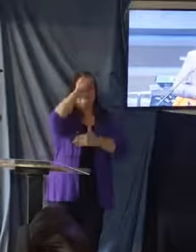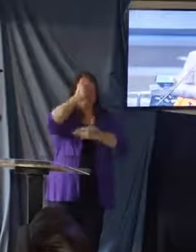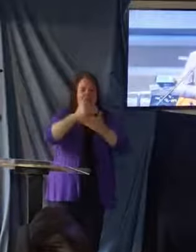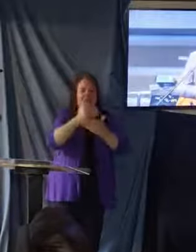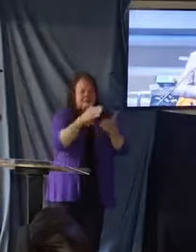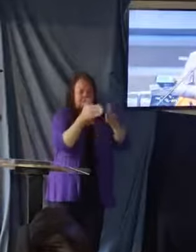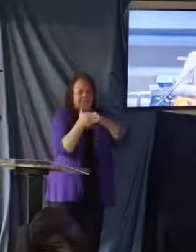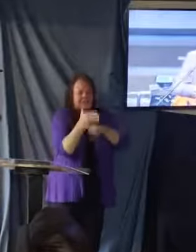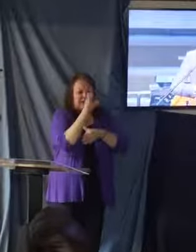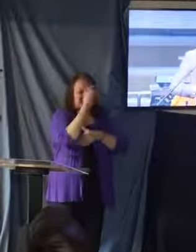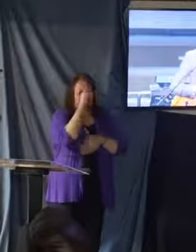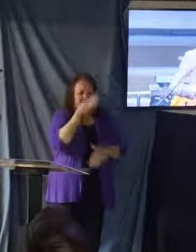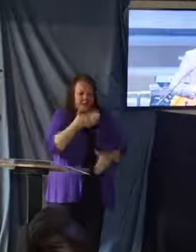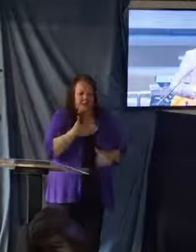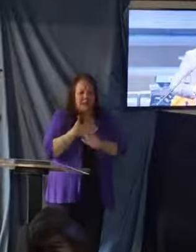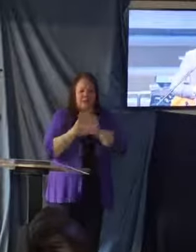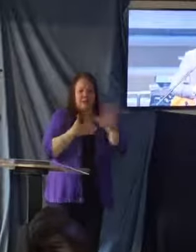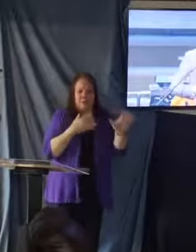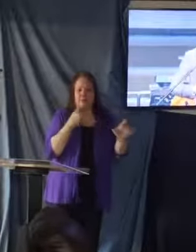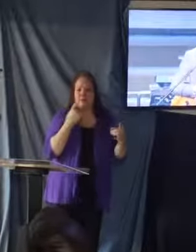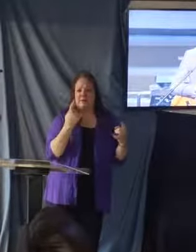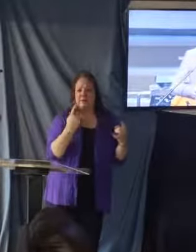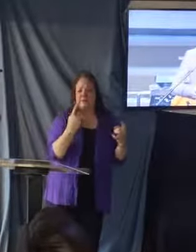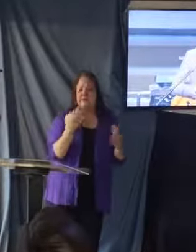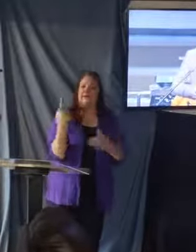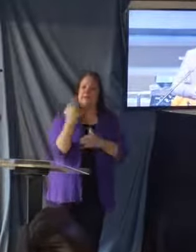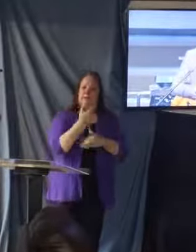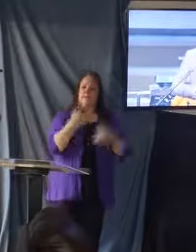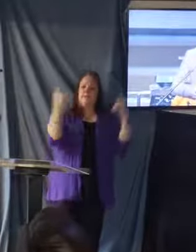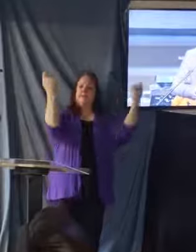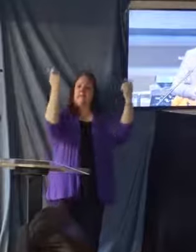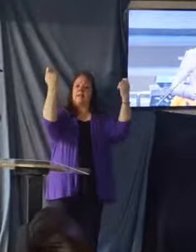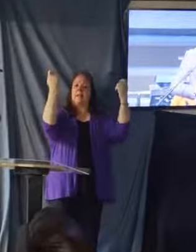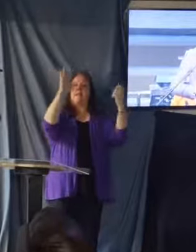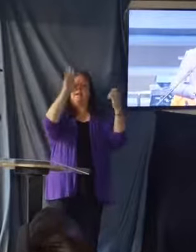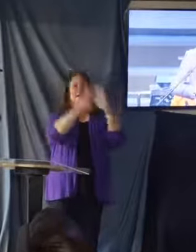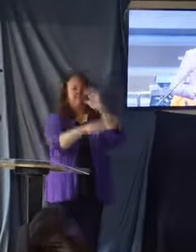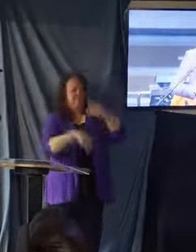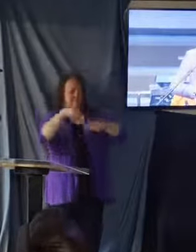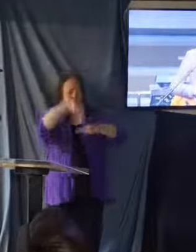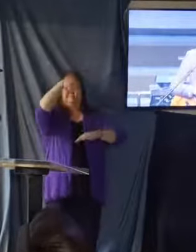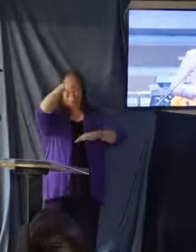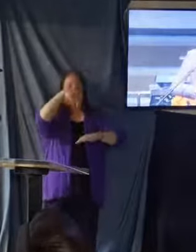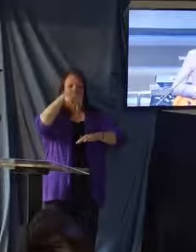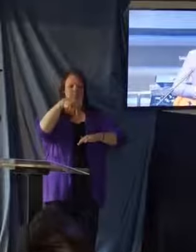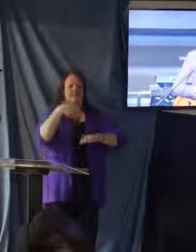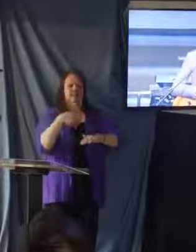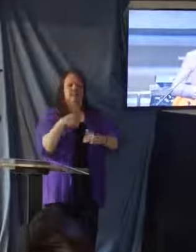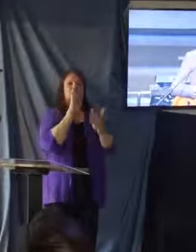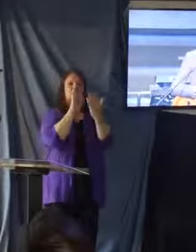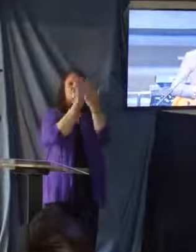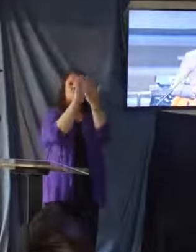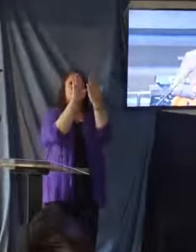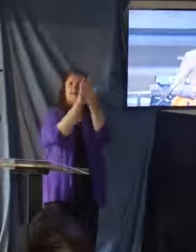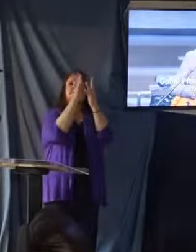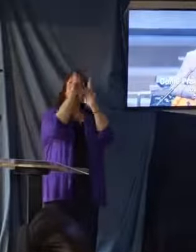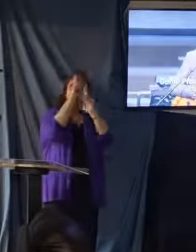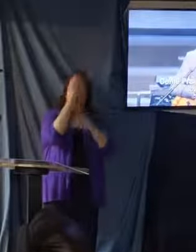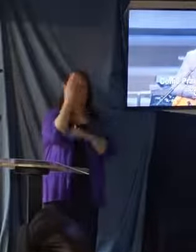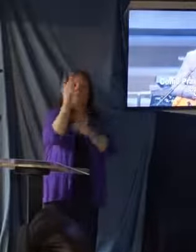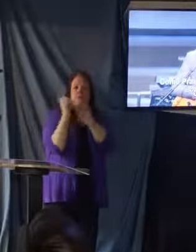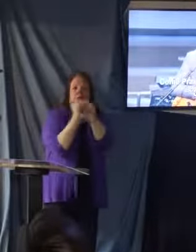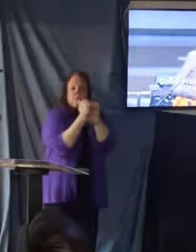suffer and die on the cross for our sins. Today we celebrate his resurrection. Let's come praise and glorify our